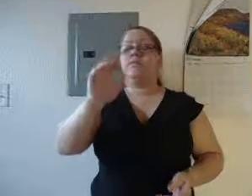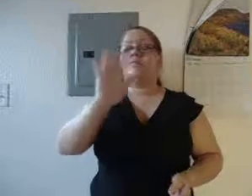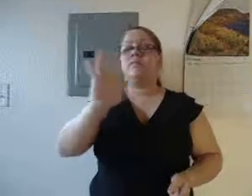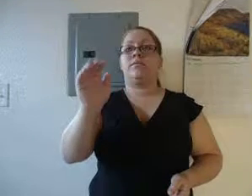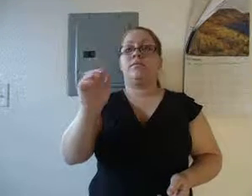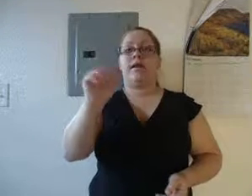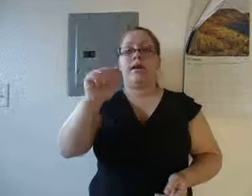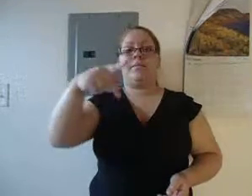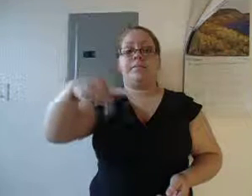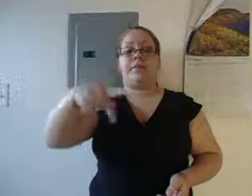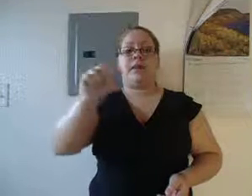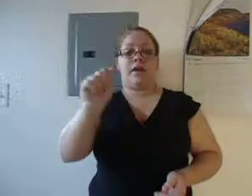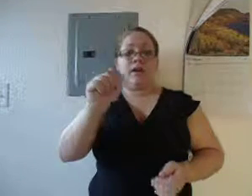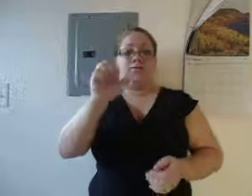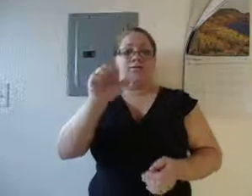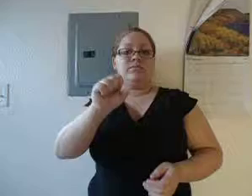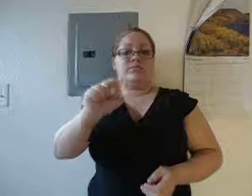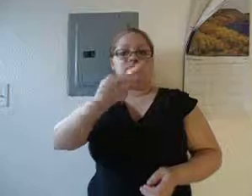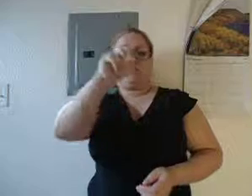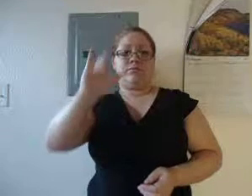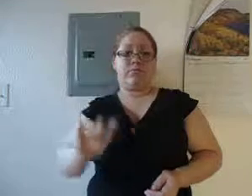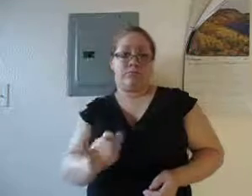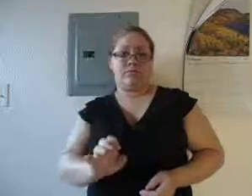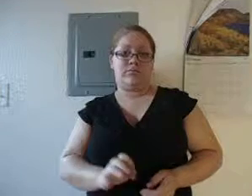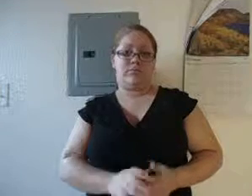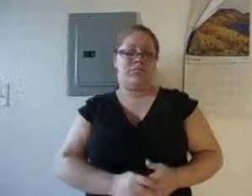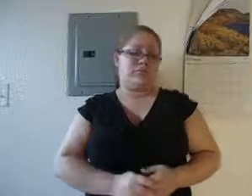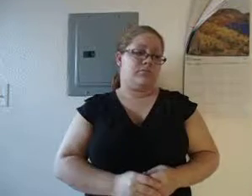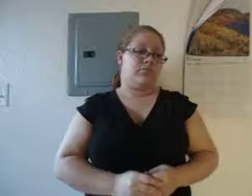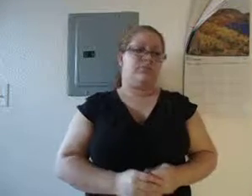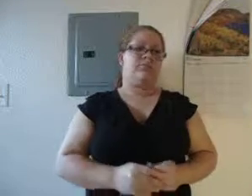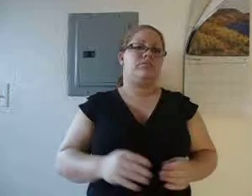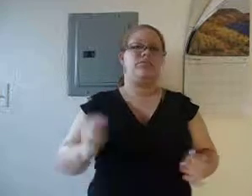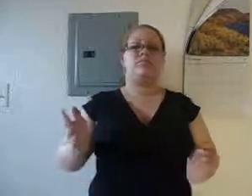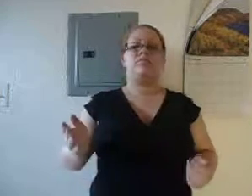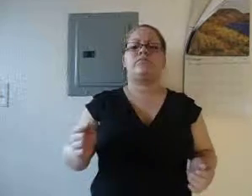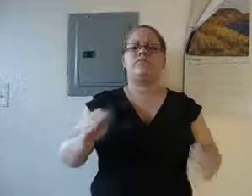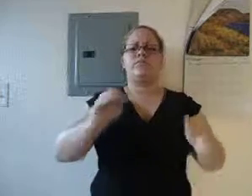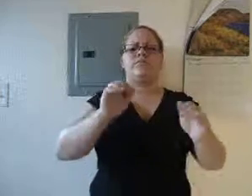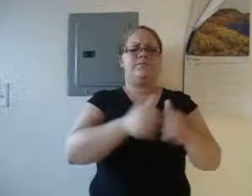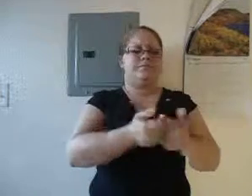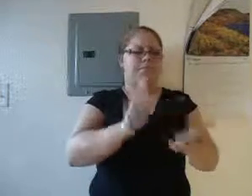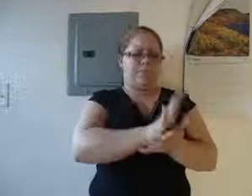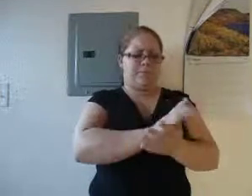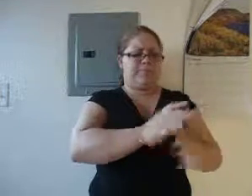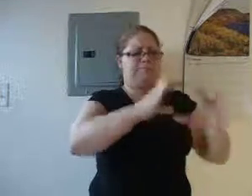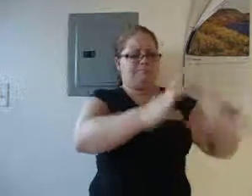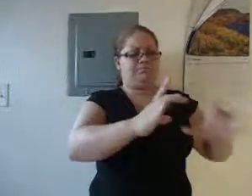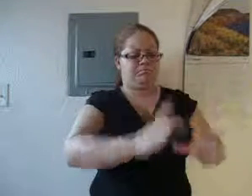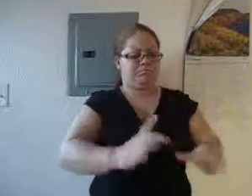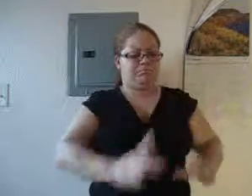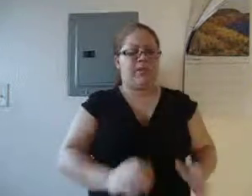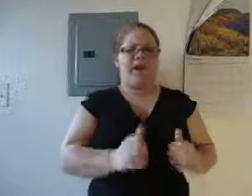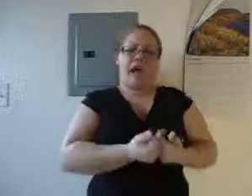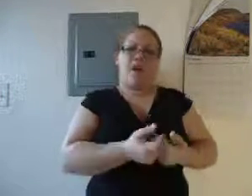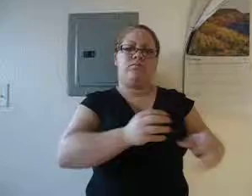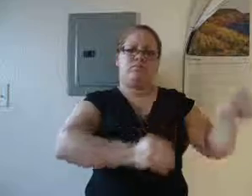an abstract, and the different sections of the paper, how it should be arranged. And they did this, like I said, for 5 different content